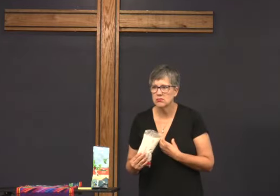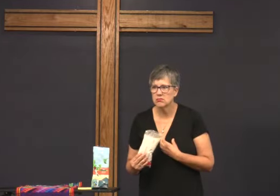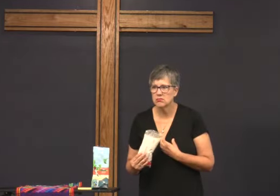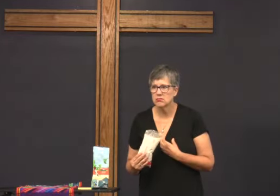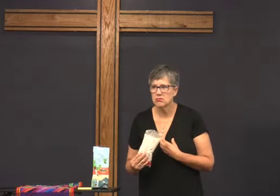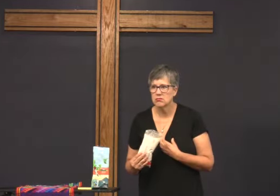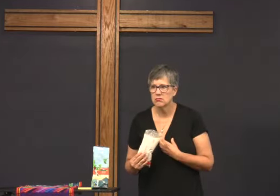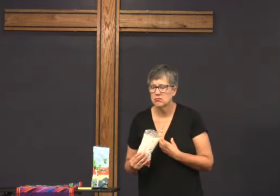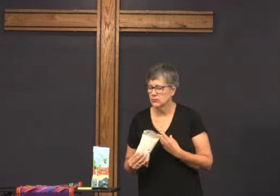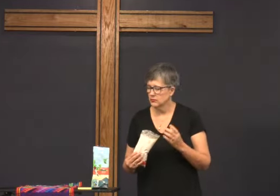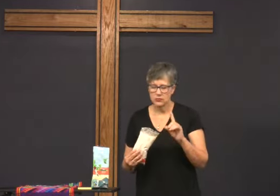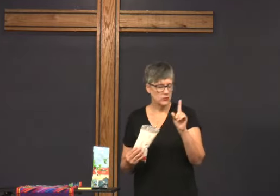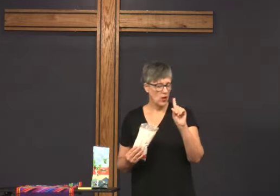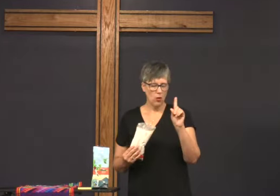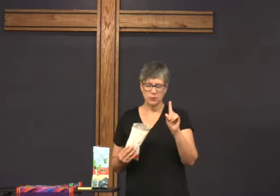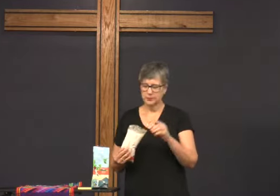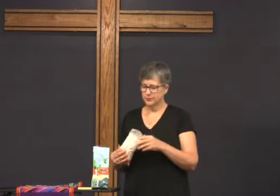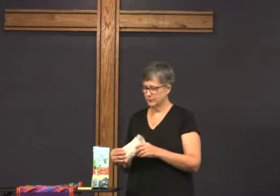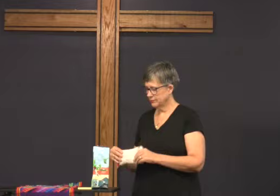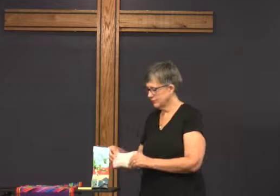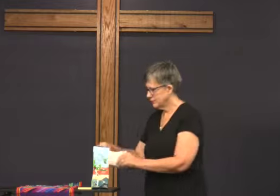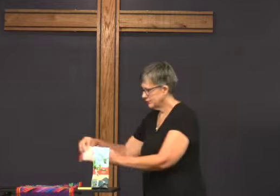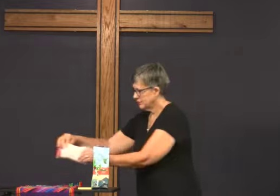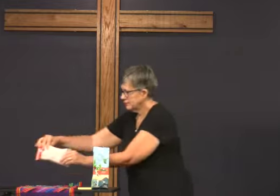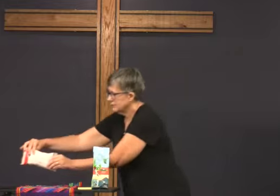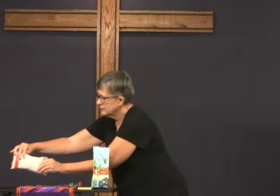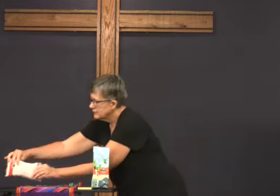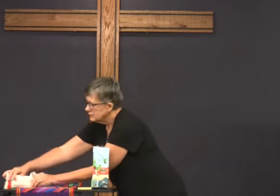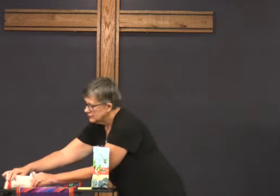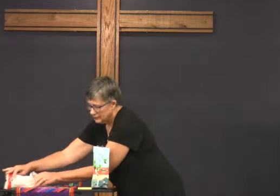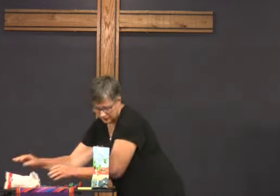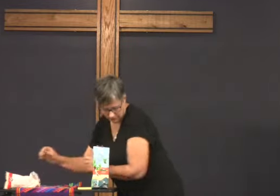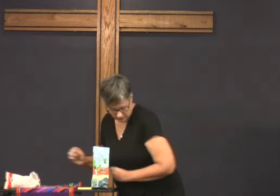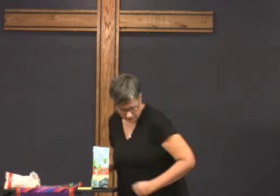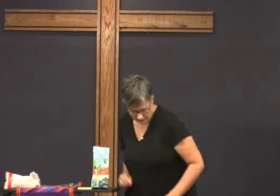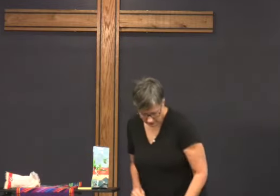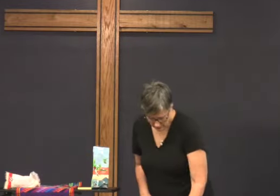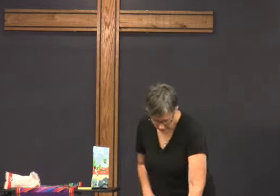Ooh. I'm hungry. I won't eat it, though.